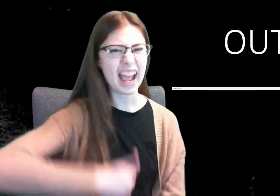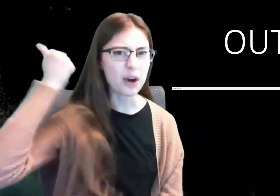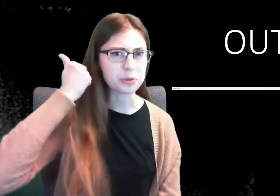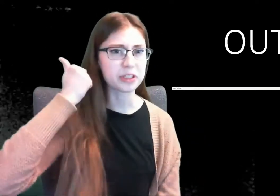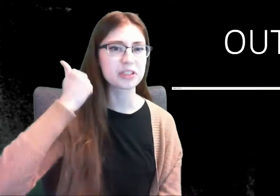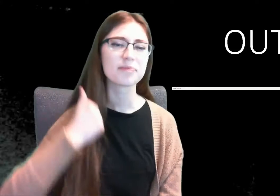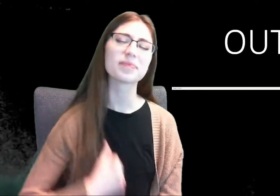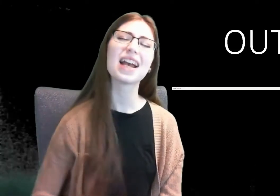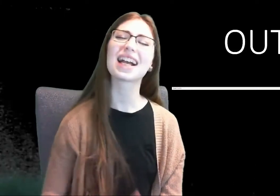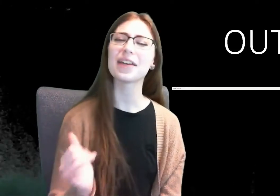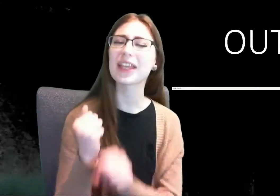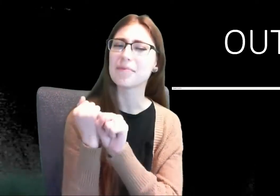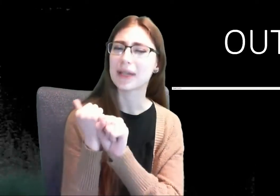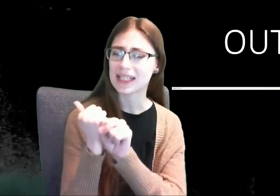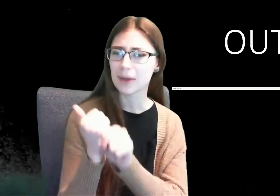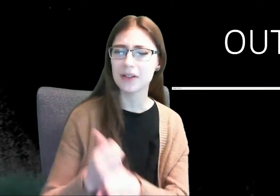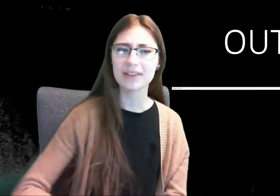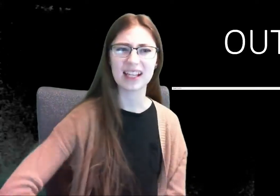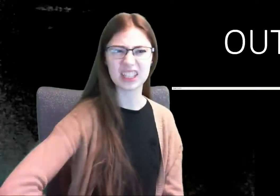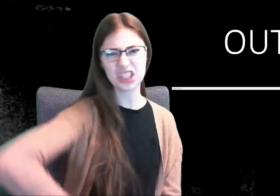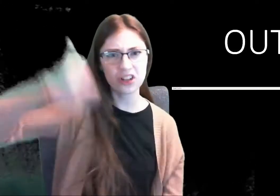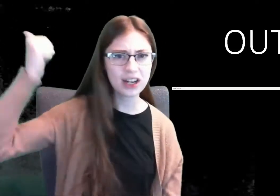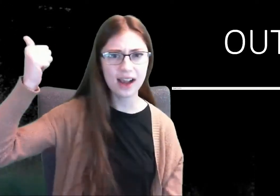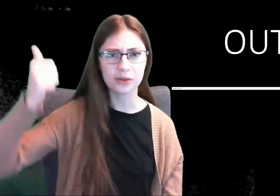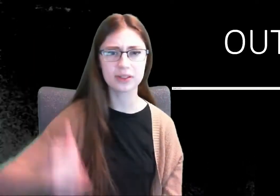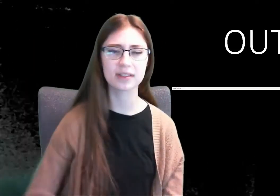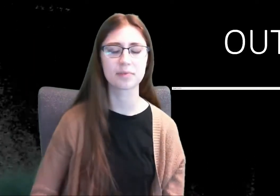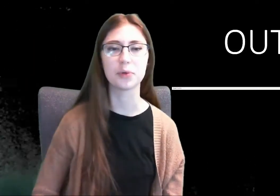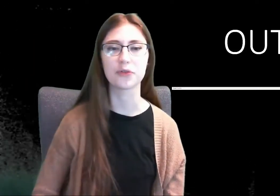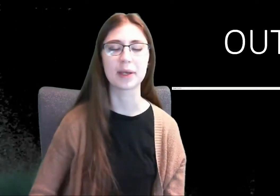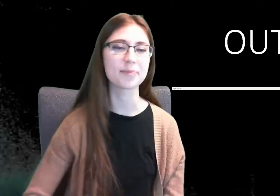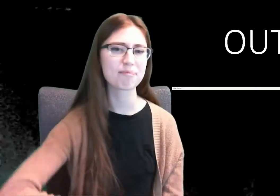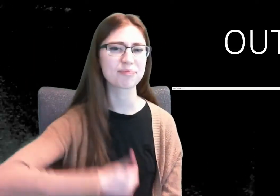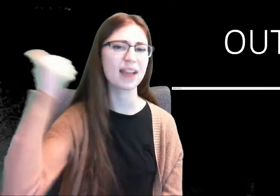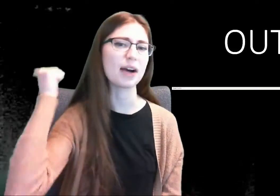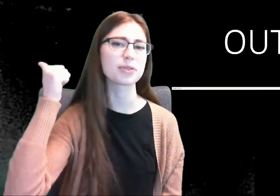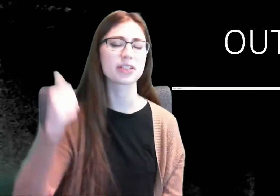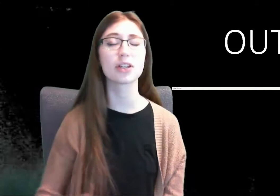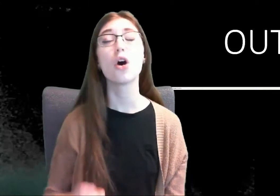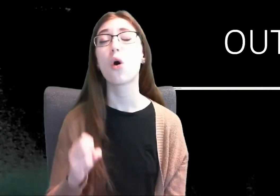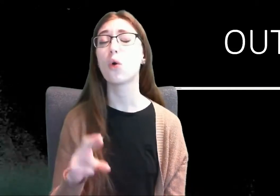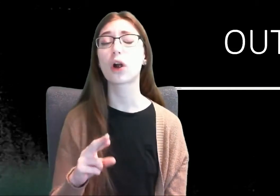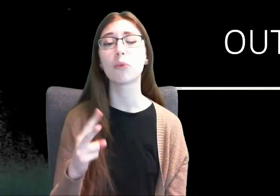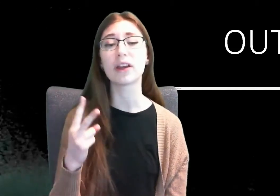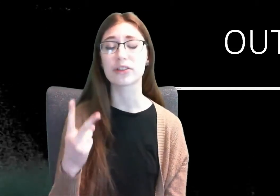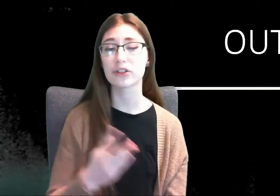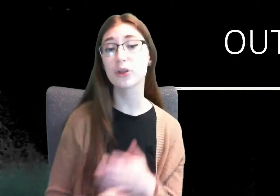Out. Kind of like in baseball, that you're out movement. Out. Or with 2